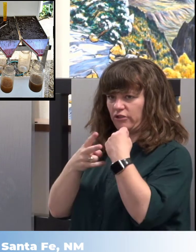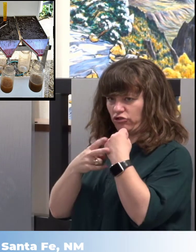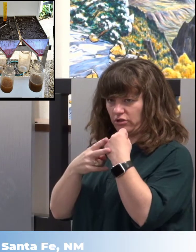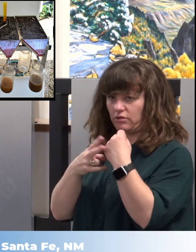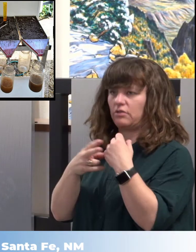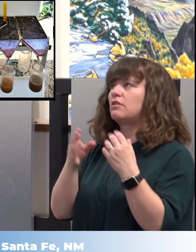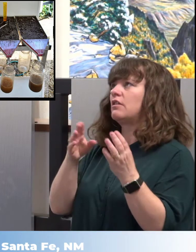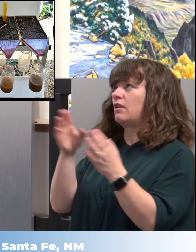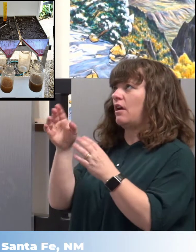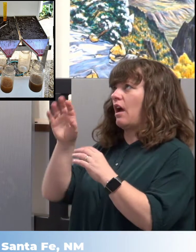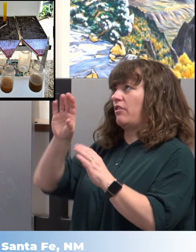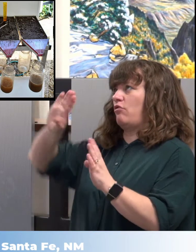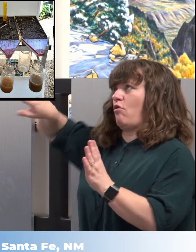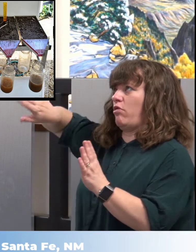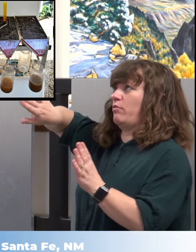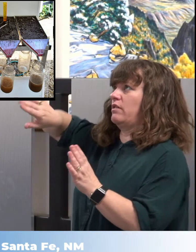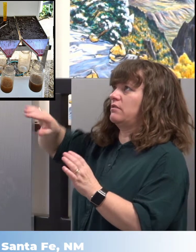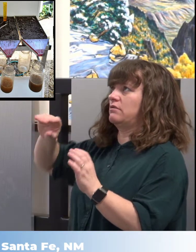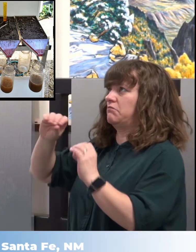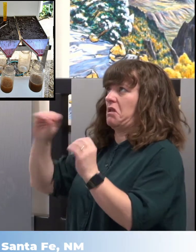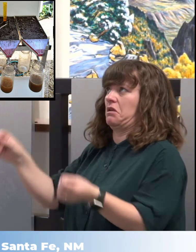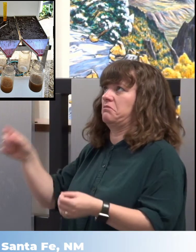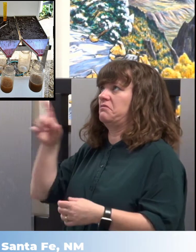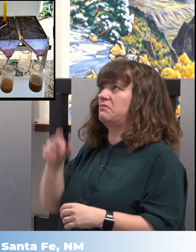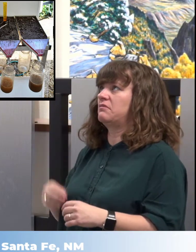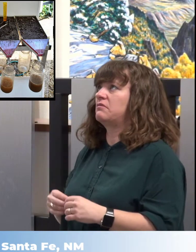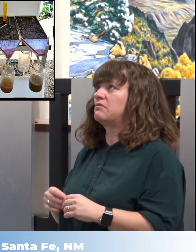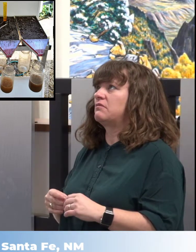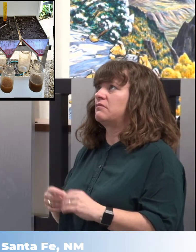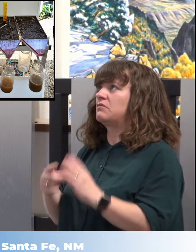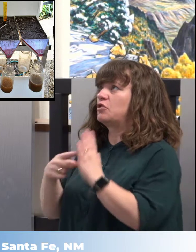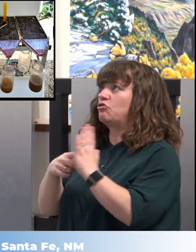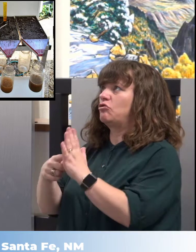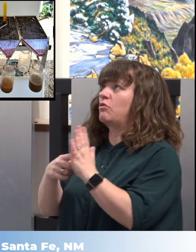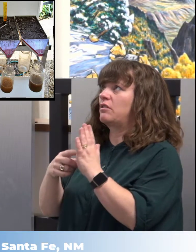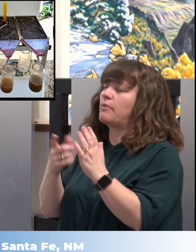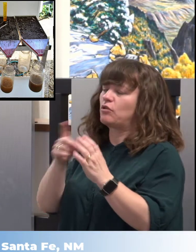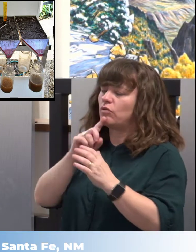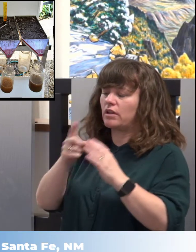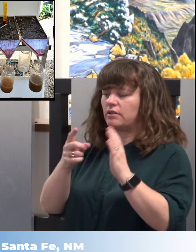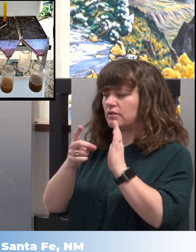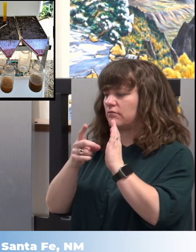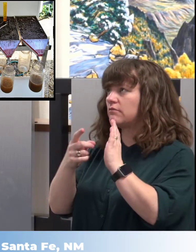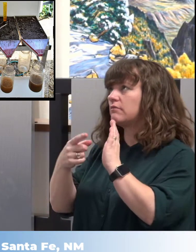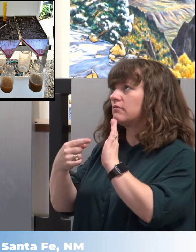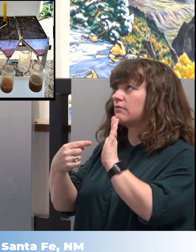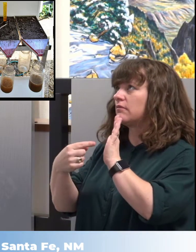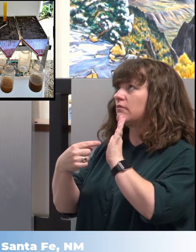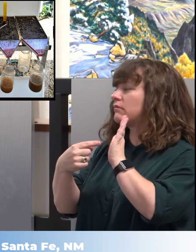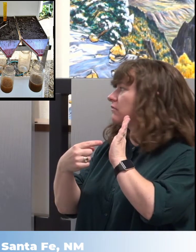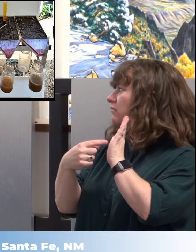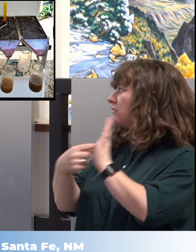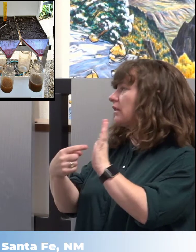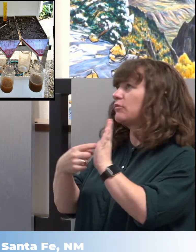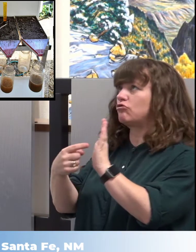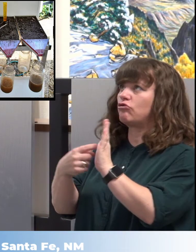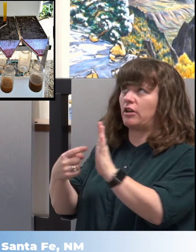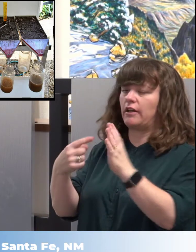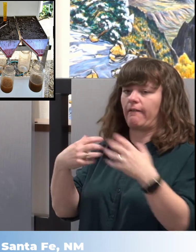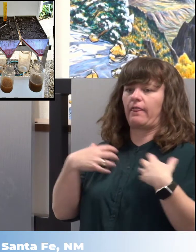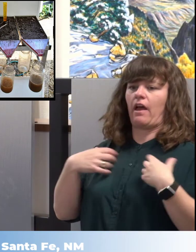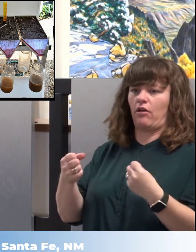probably heavily tilled with no surface cover, but just showing, basically demonstrating, I guess, the five soil health principles, or at least some